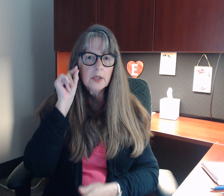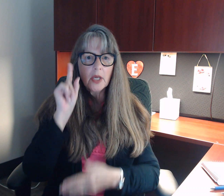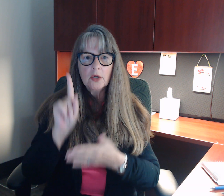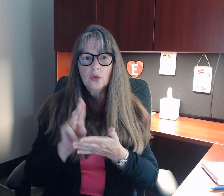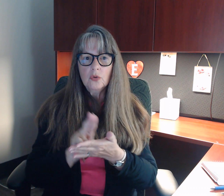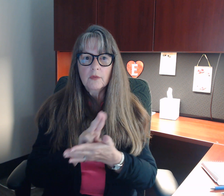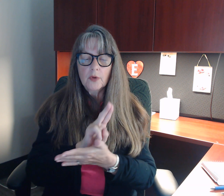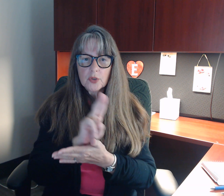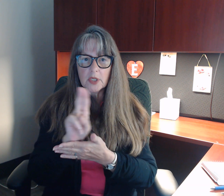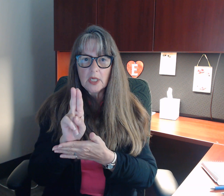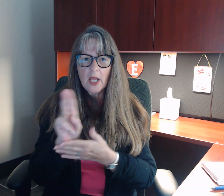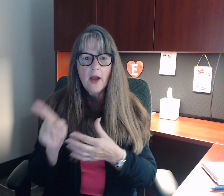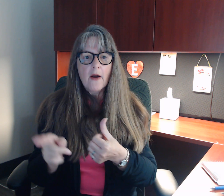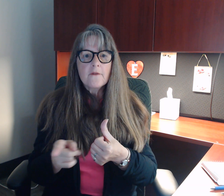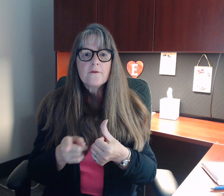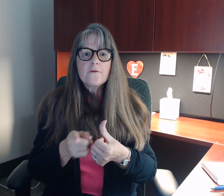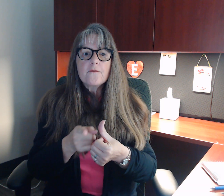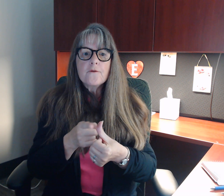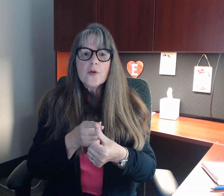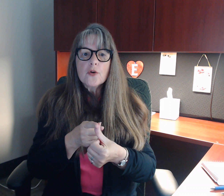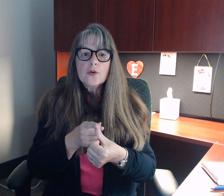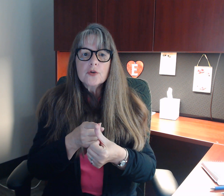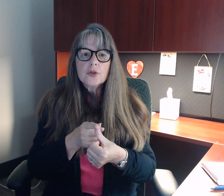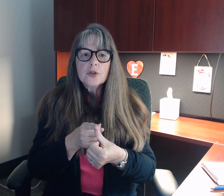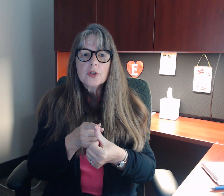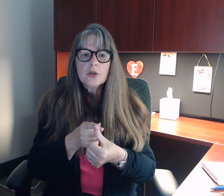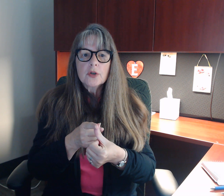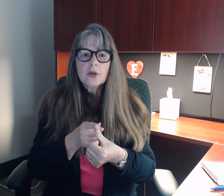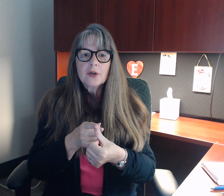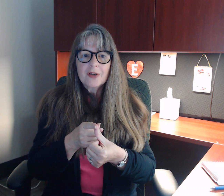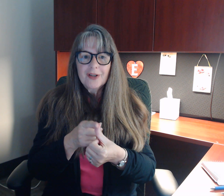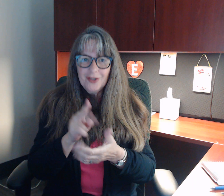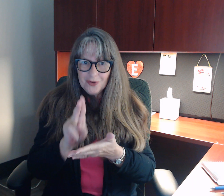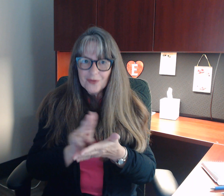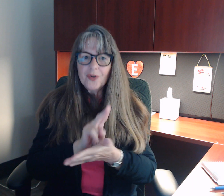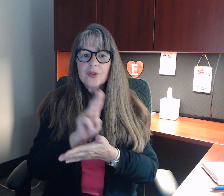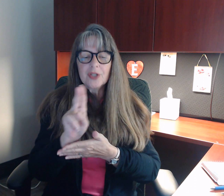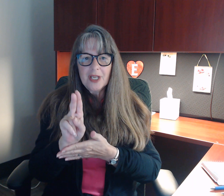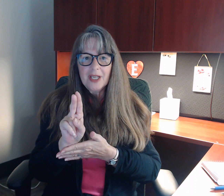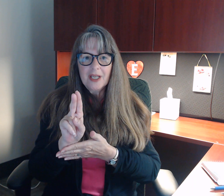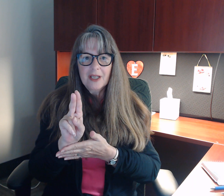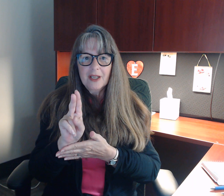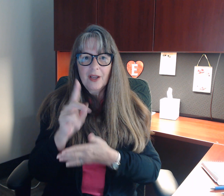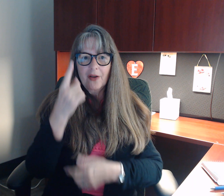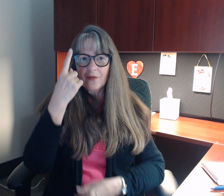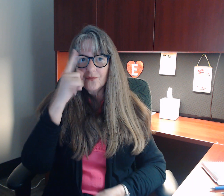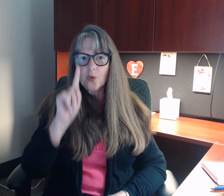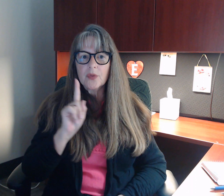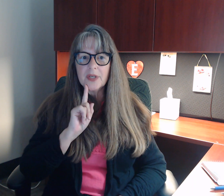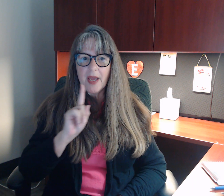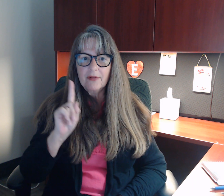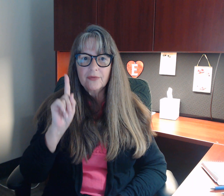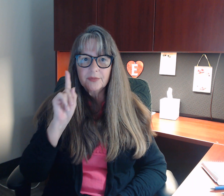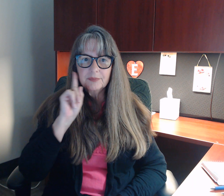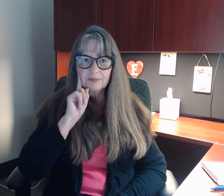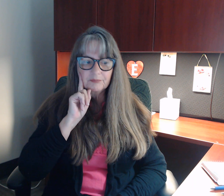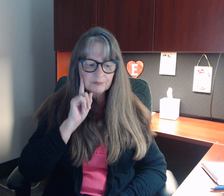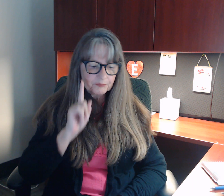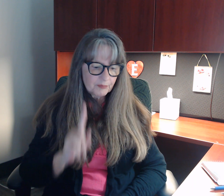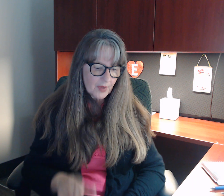Gallaudet University, first university for the deaf.